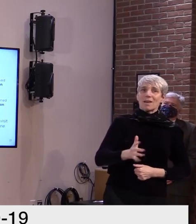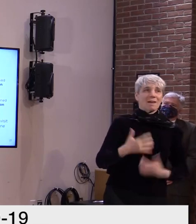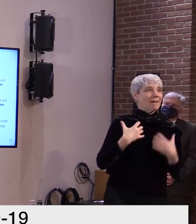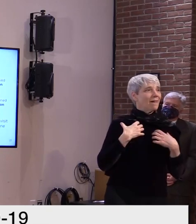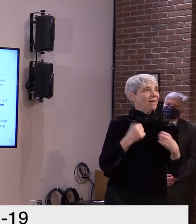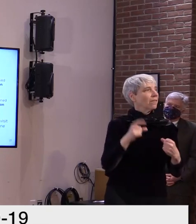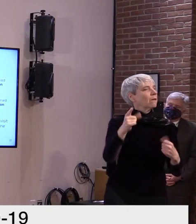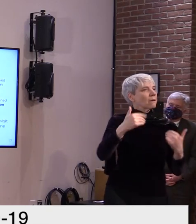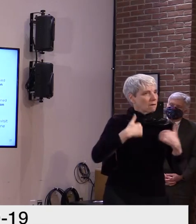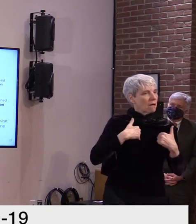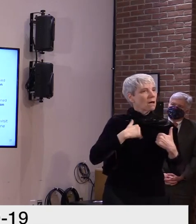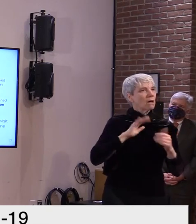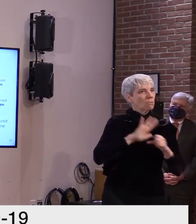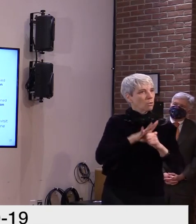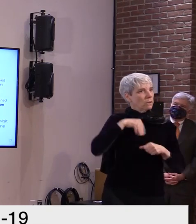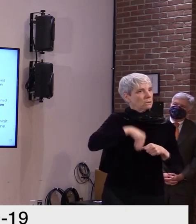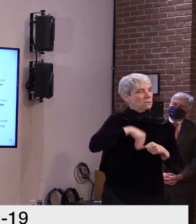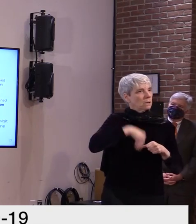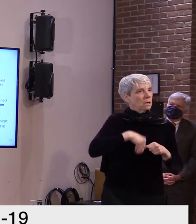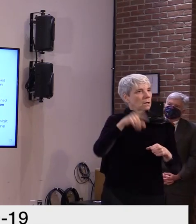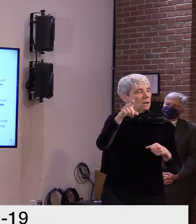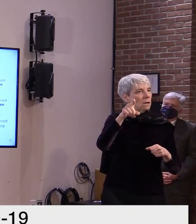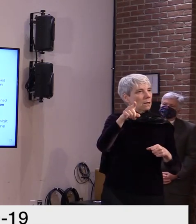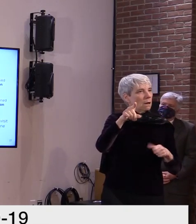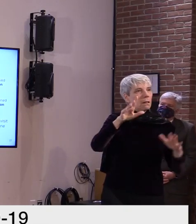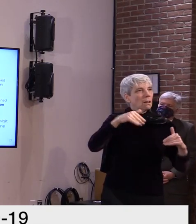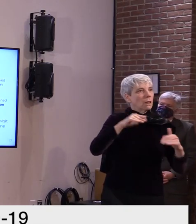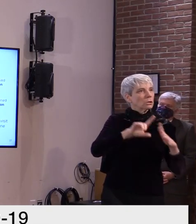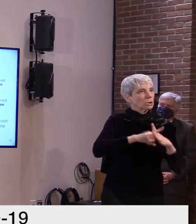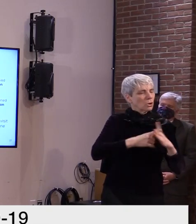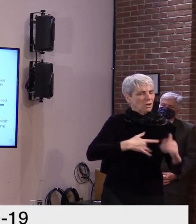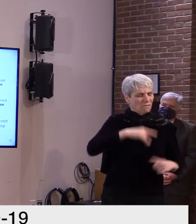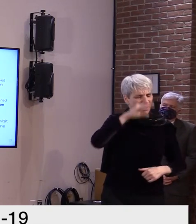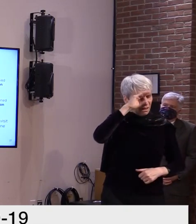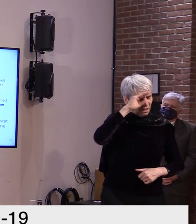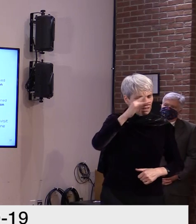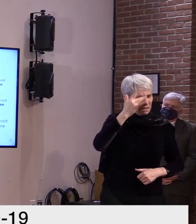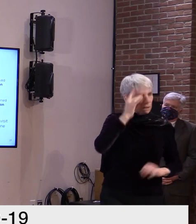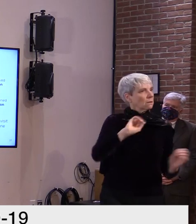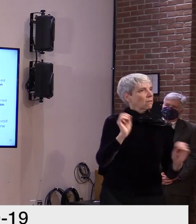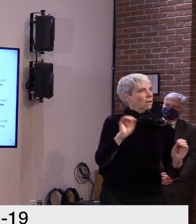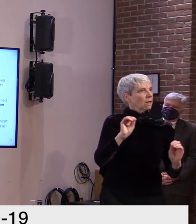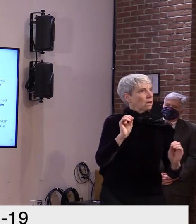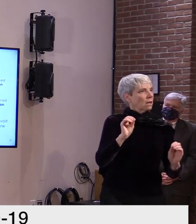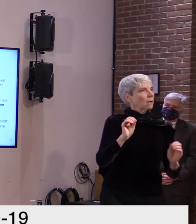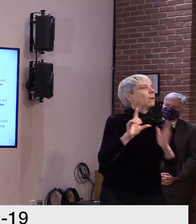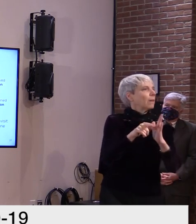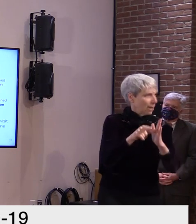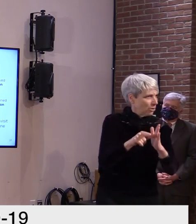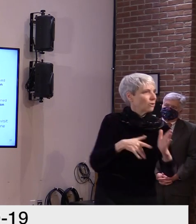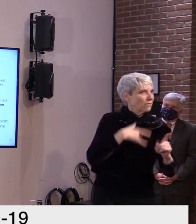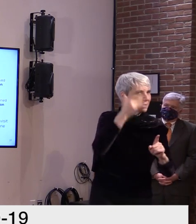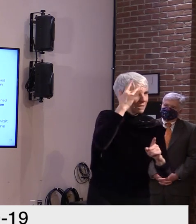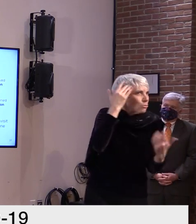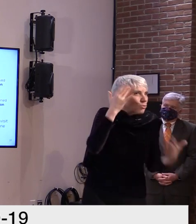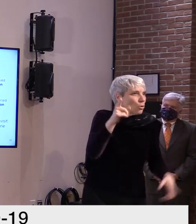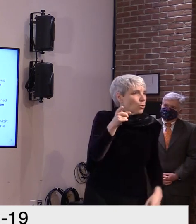they didn't know they were infected and might be in their pre-symptomatic period. If you do leave